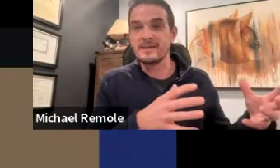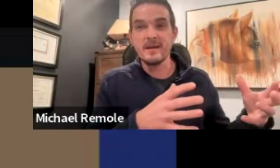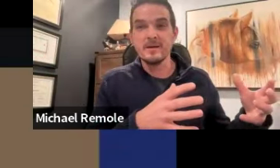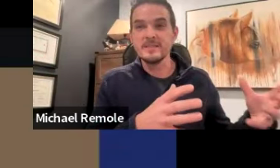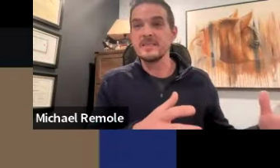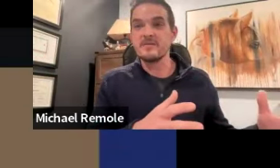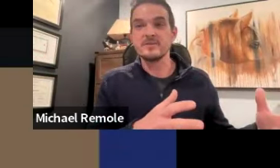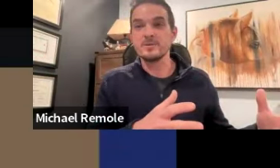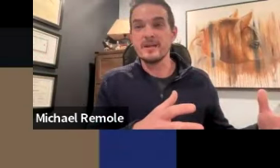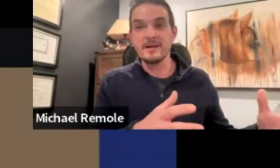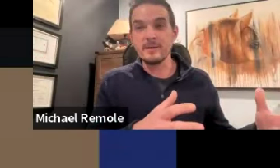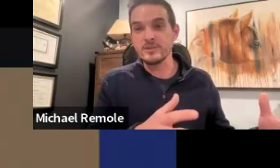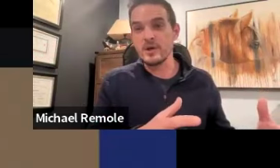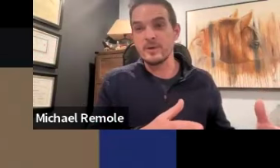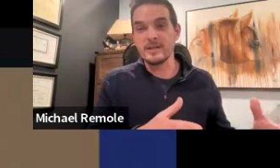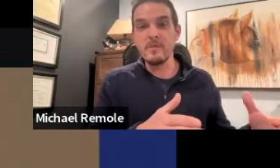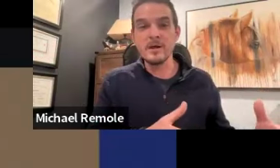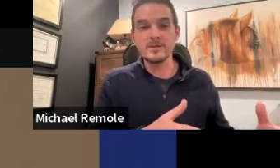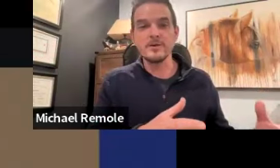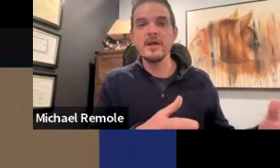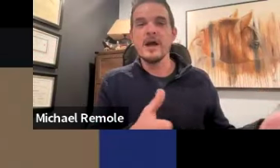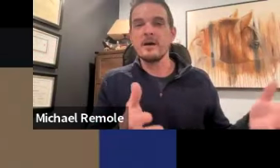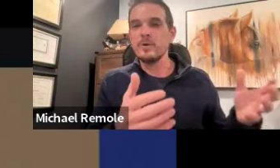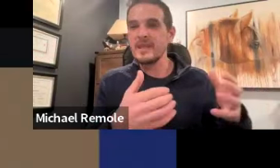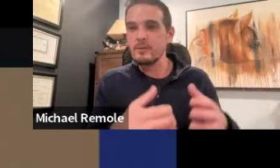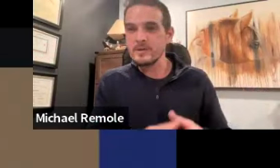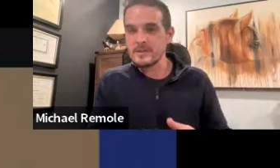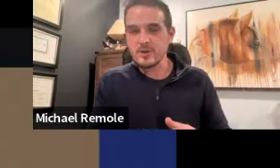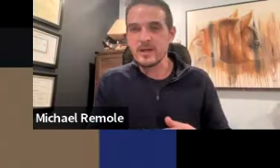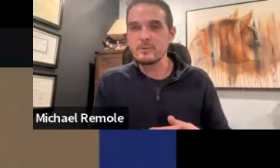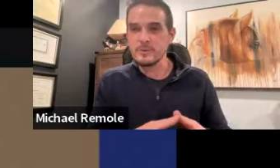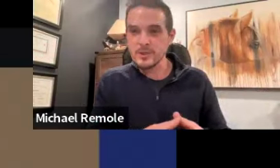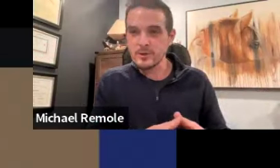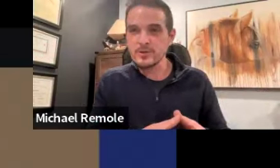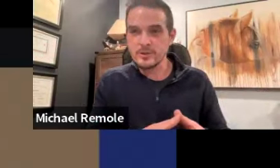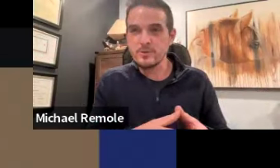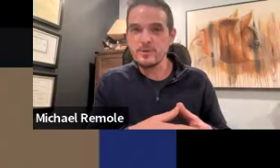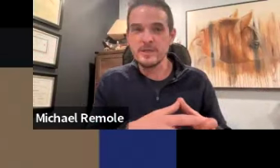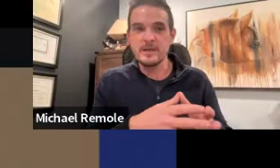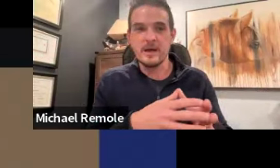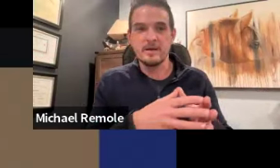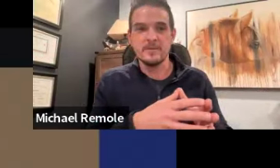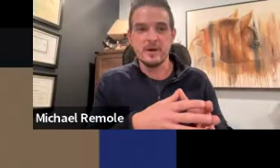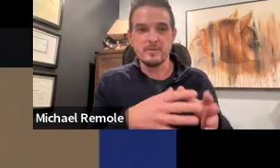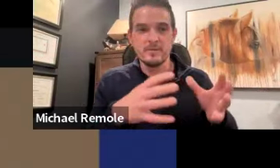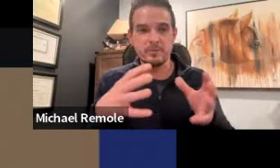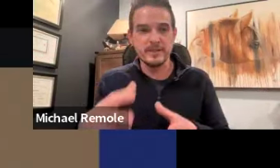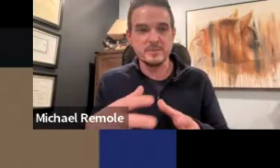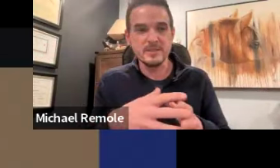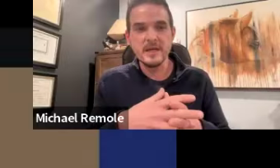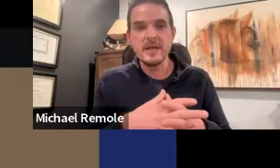parents that DCFS was not able to go in and monitor when the child would return to